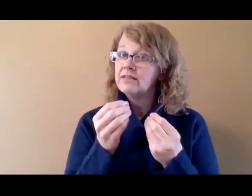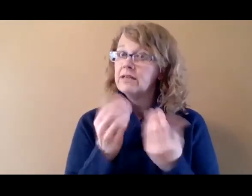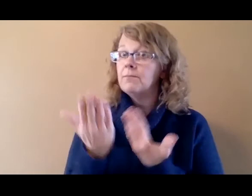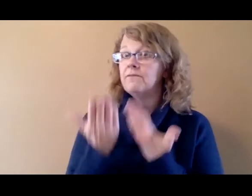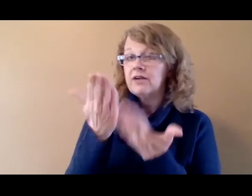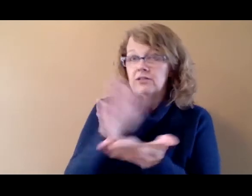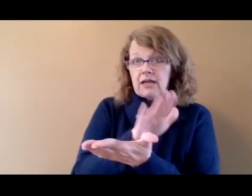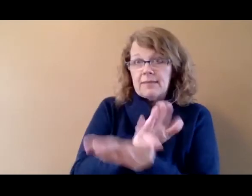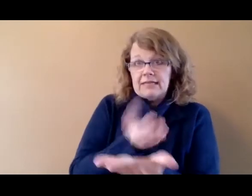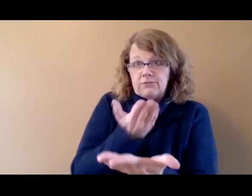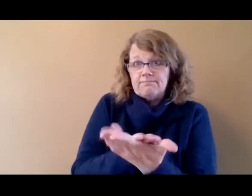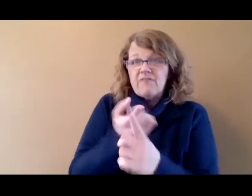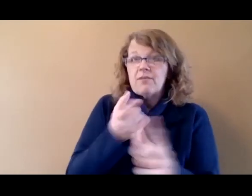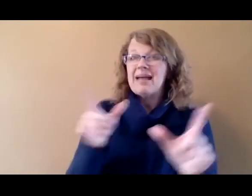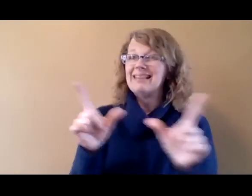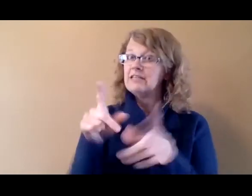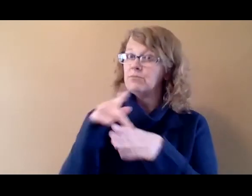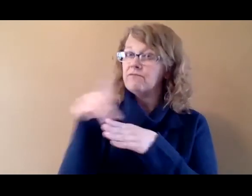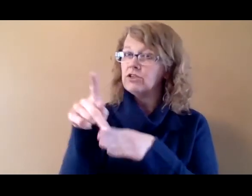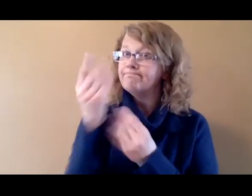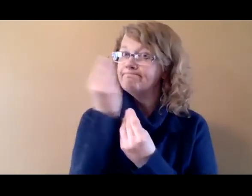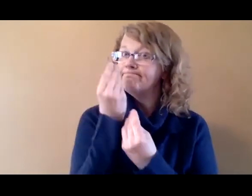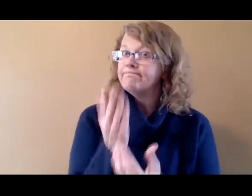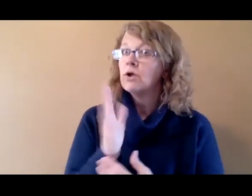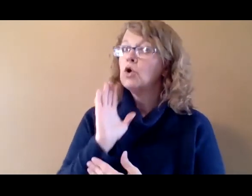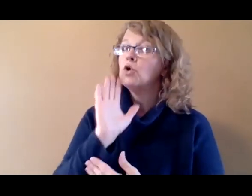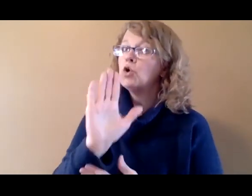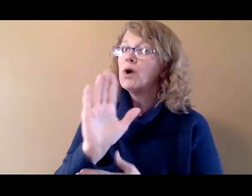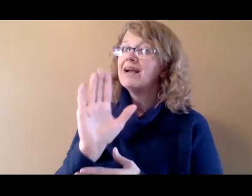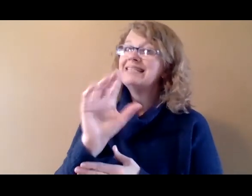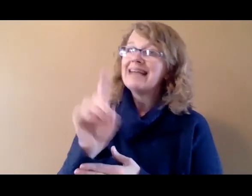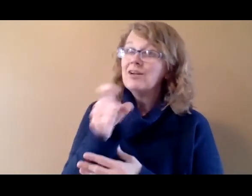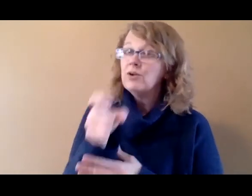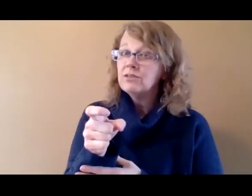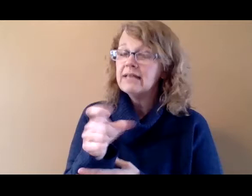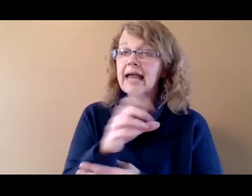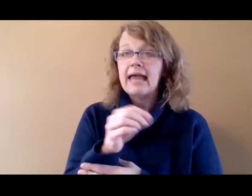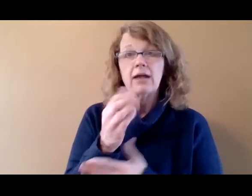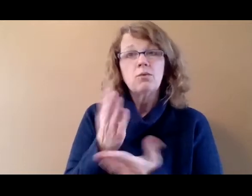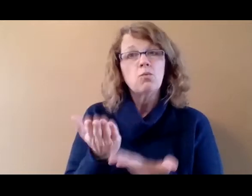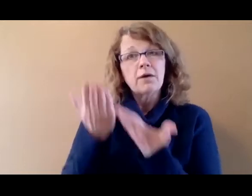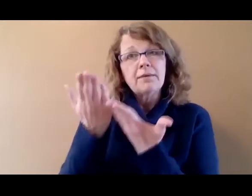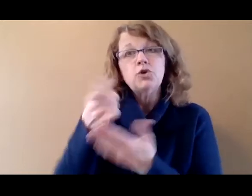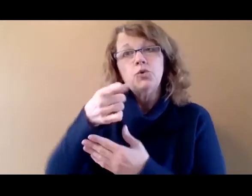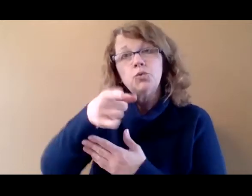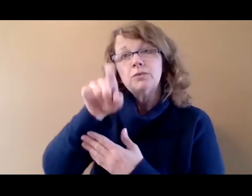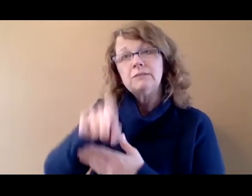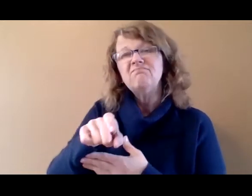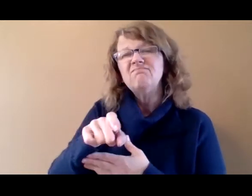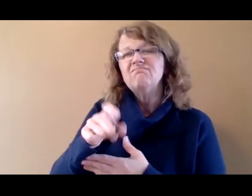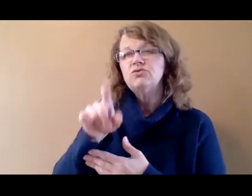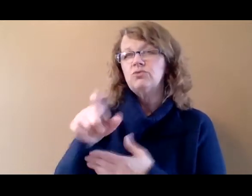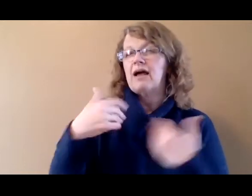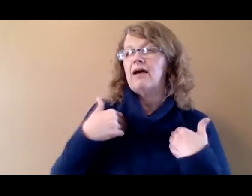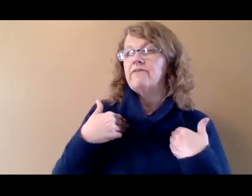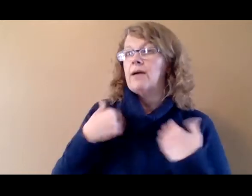professional that indicates what your diagnosis is and recommends the need of an emotional support animal.